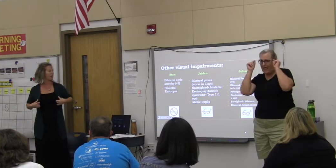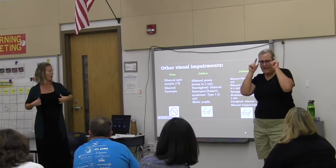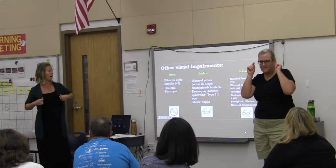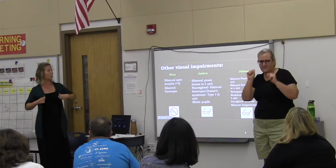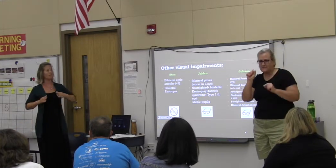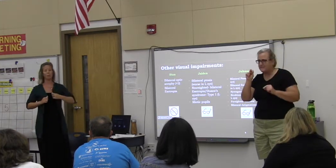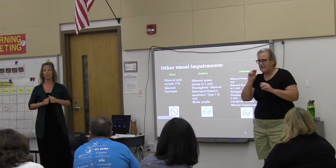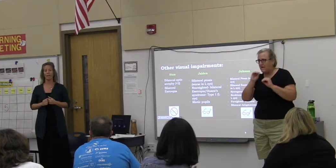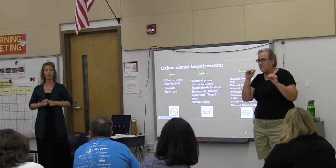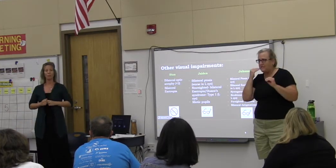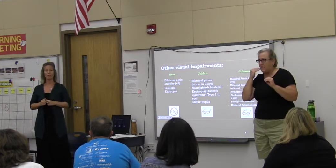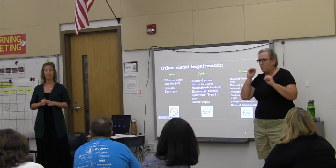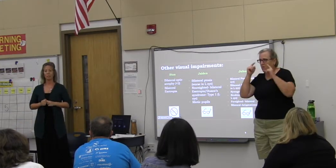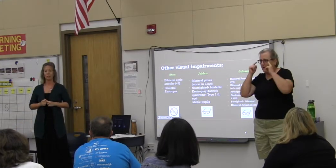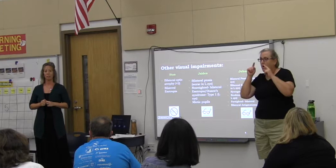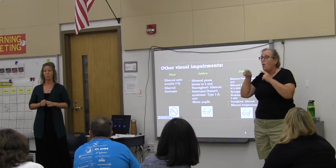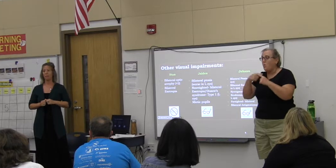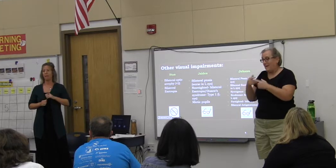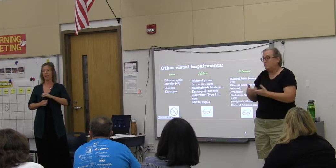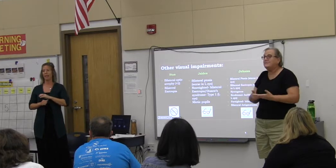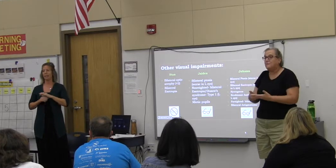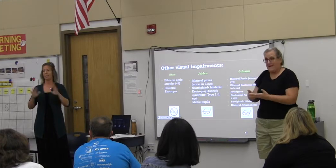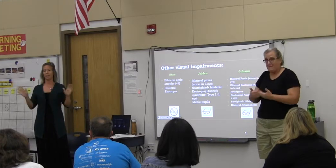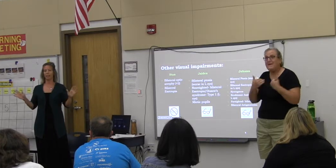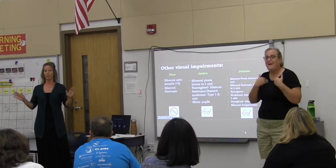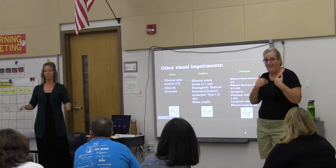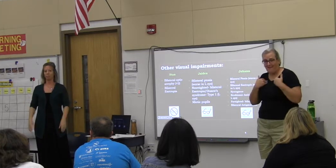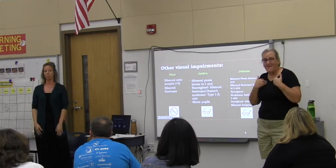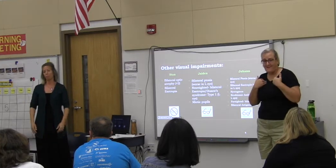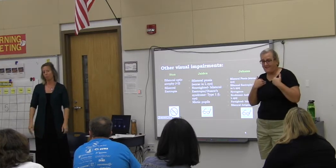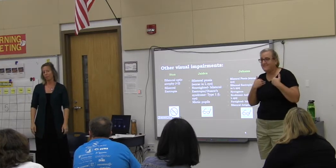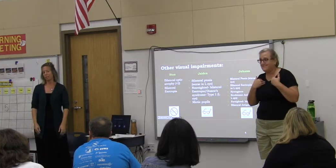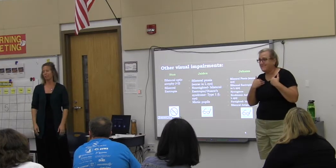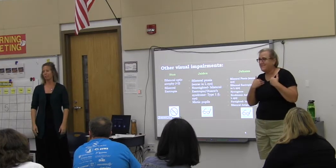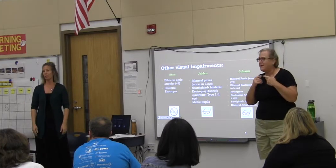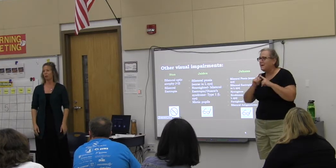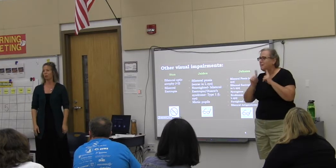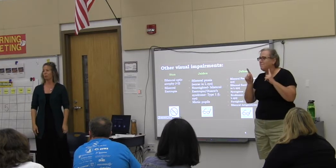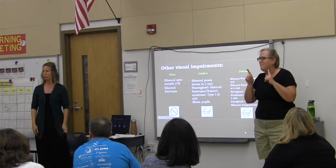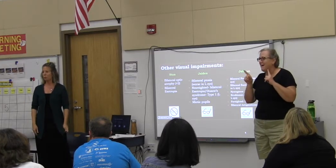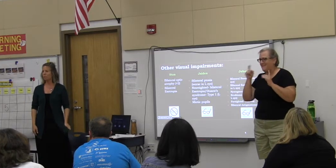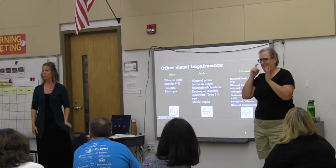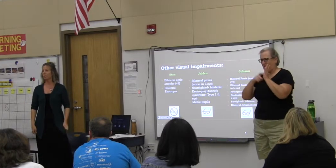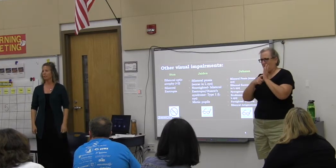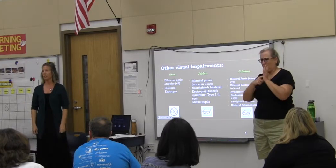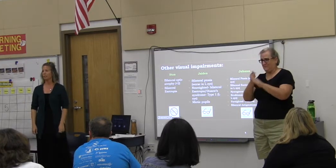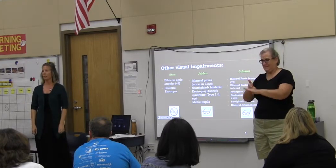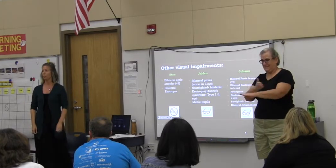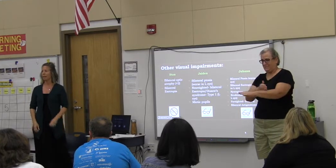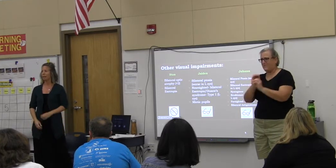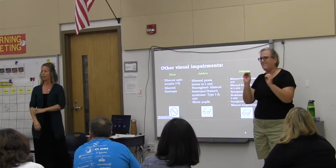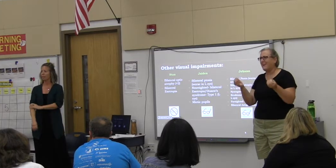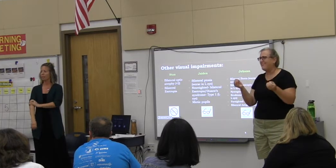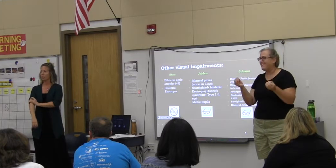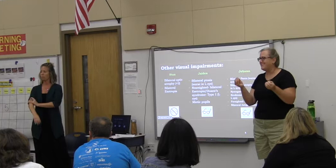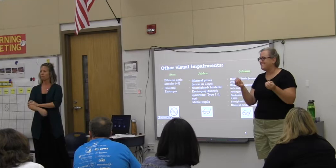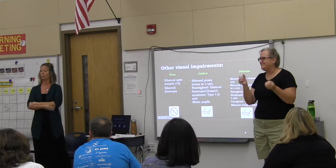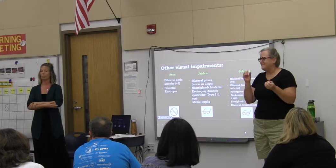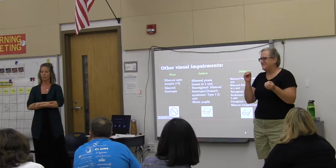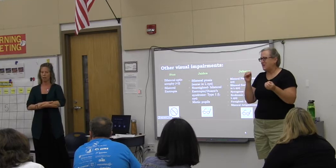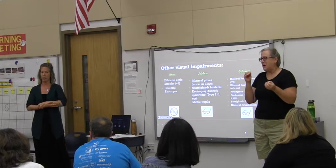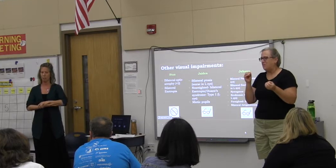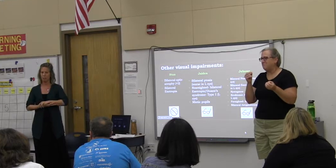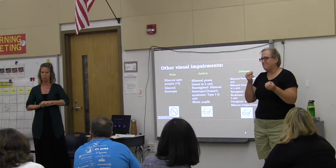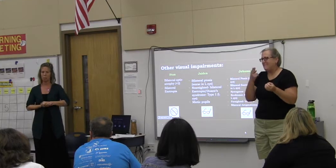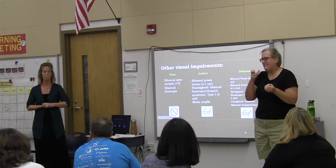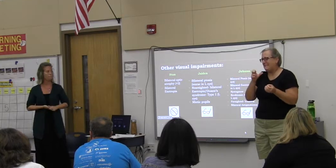glasses. He used to have them when he was a baby, and they basically saw no improvements and didn't think that he was getting a lot from them, so